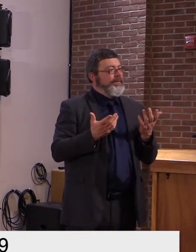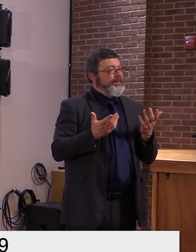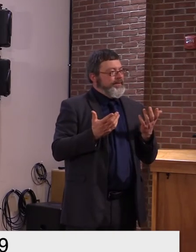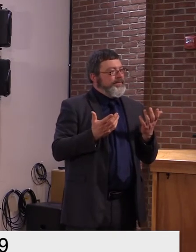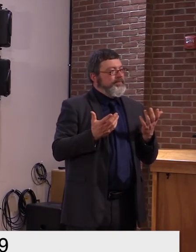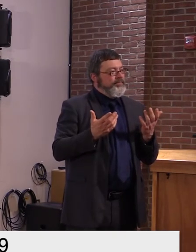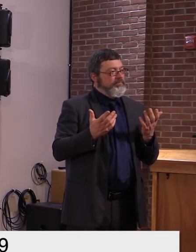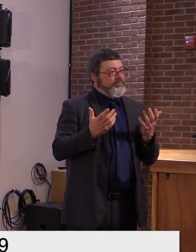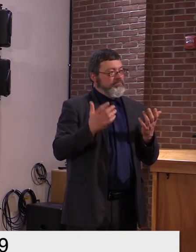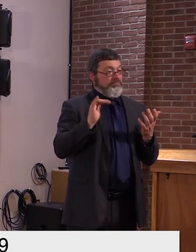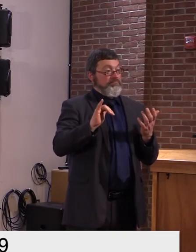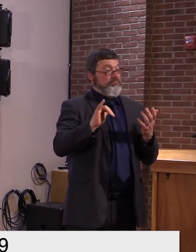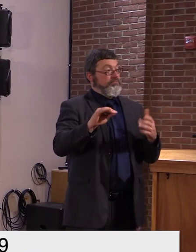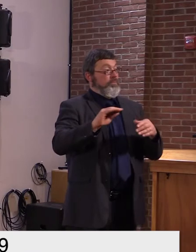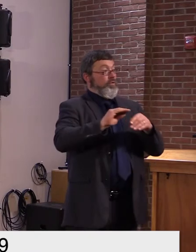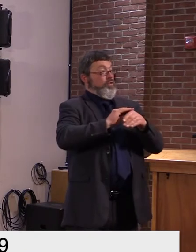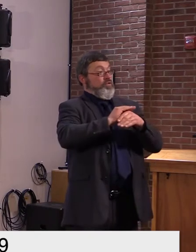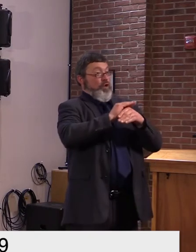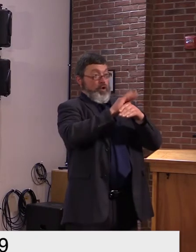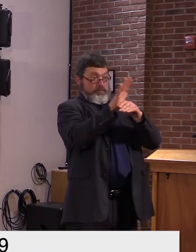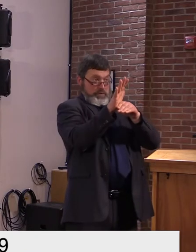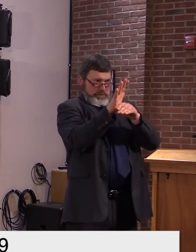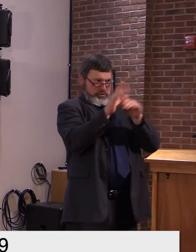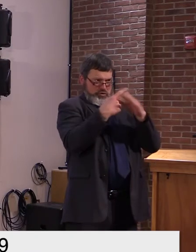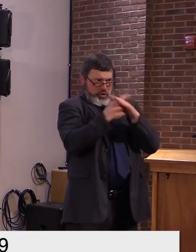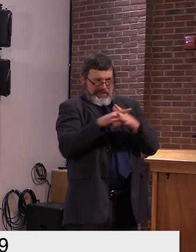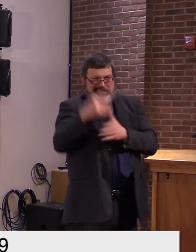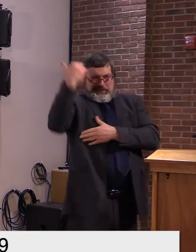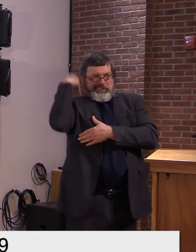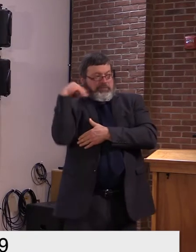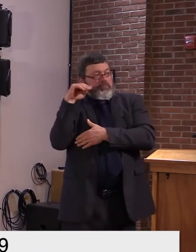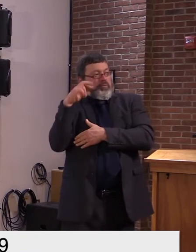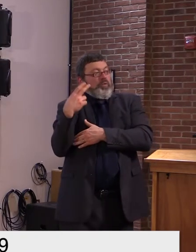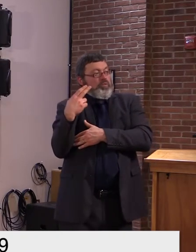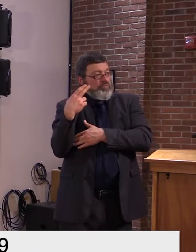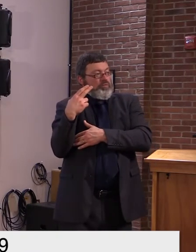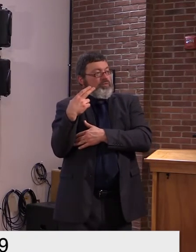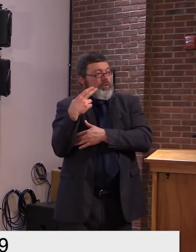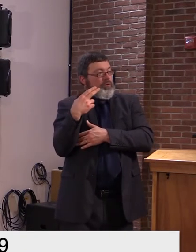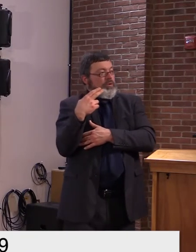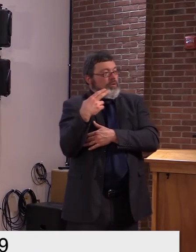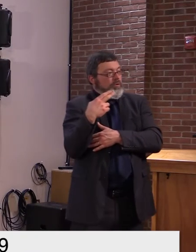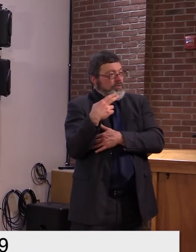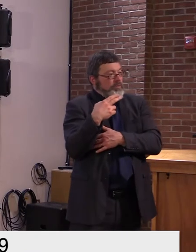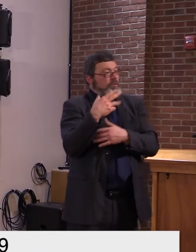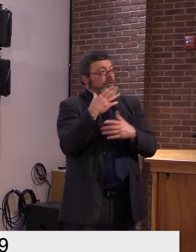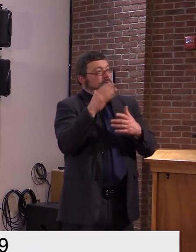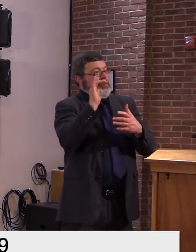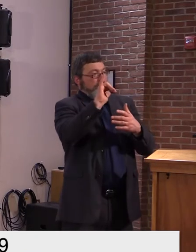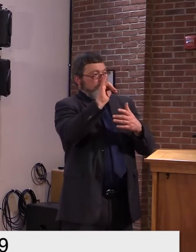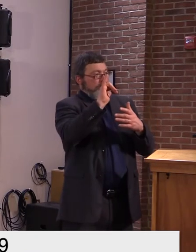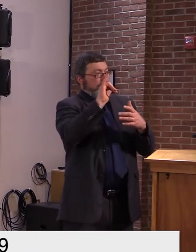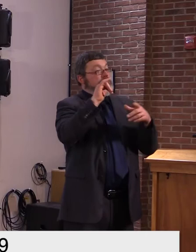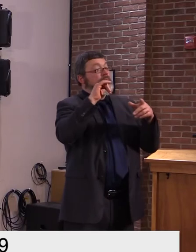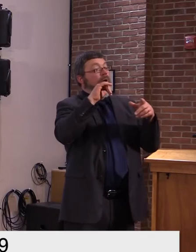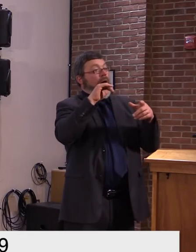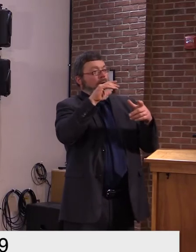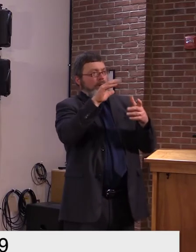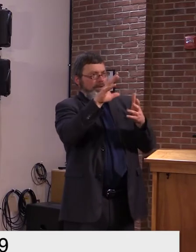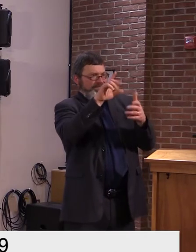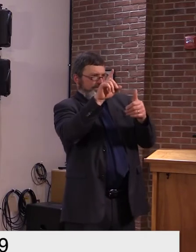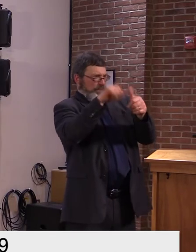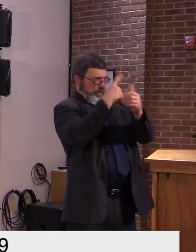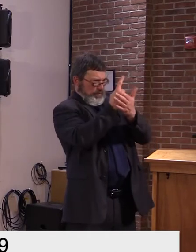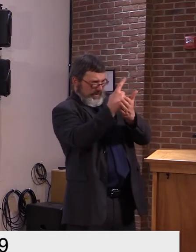March, within a week, we had a negotiation between Speaker Pelosi and